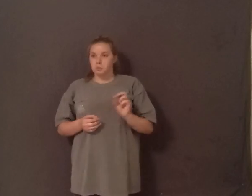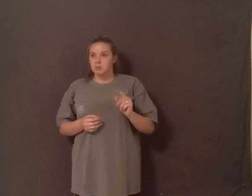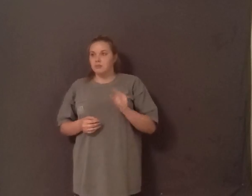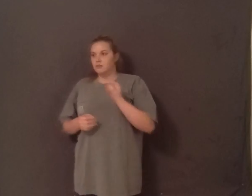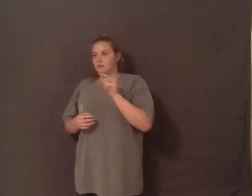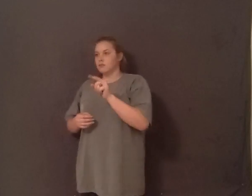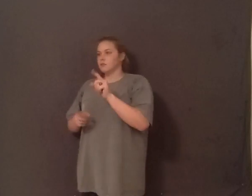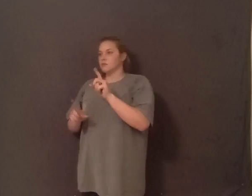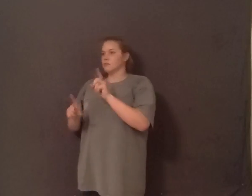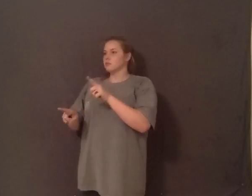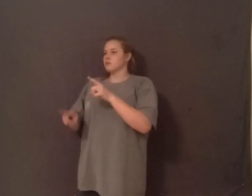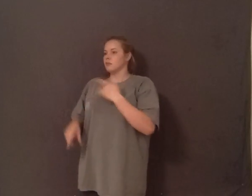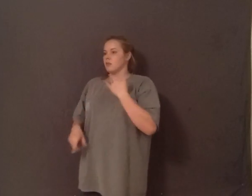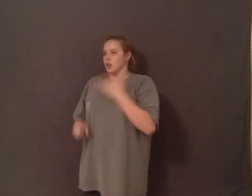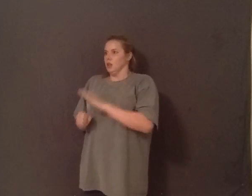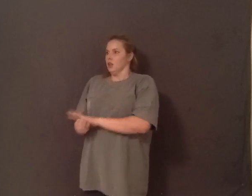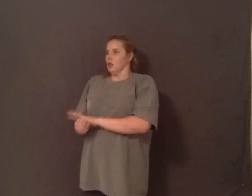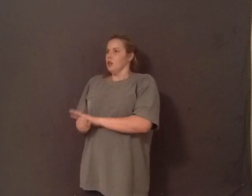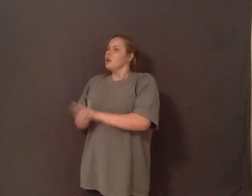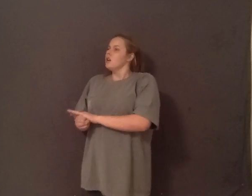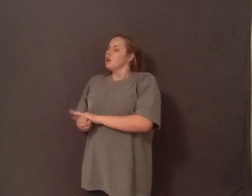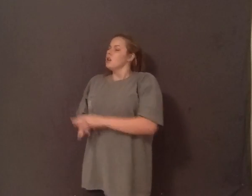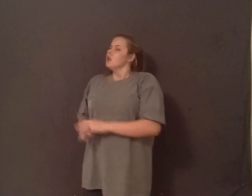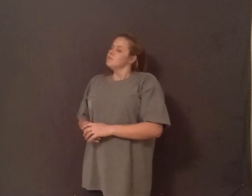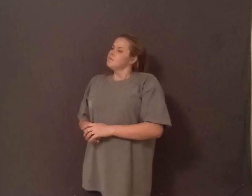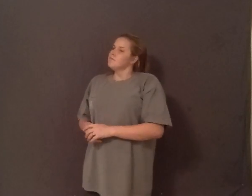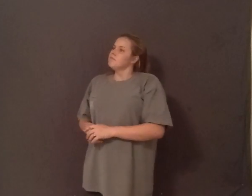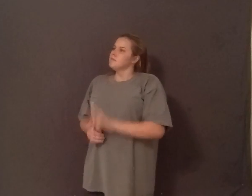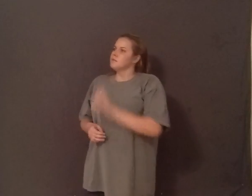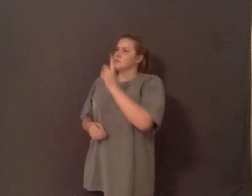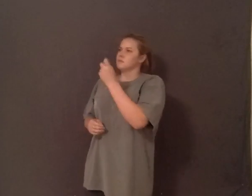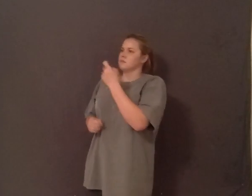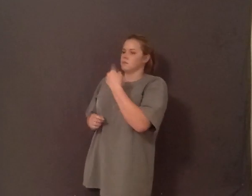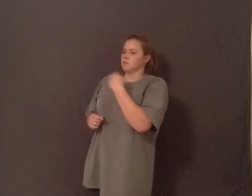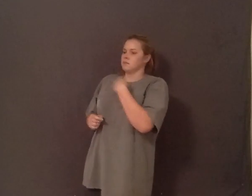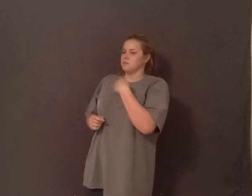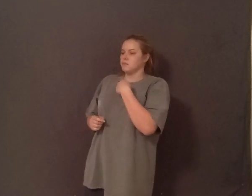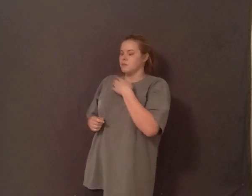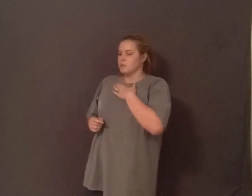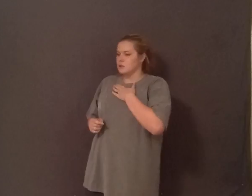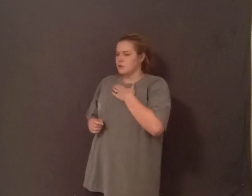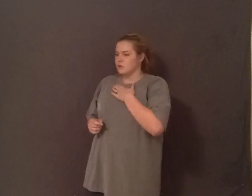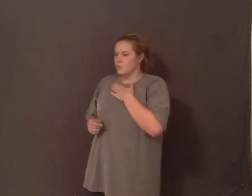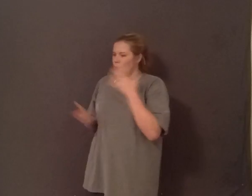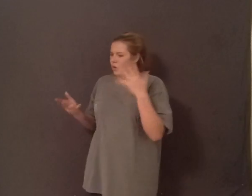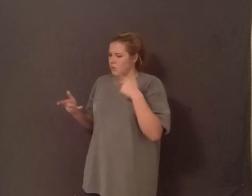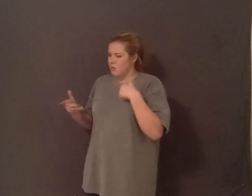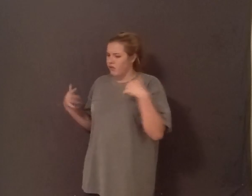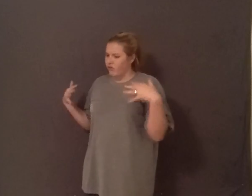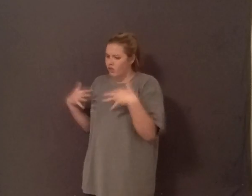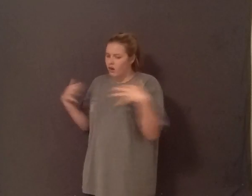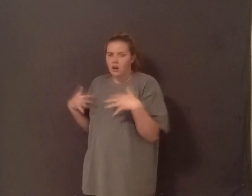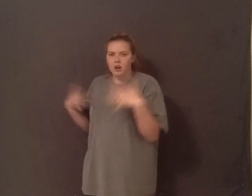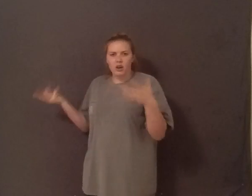simply ask yourself the question, what outcome am I afraid of? Right? So maybe if you have a